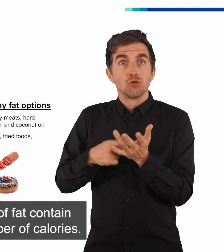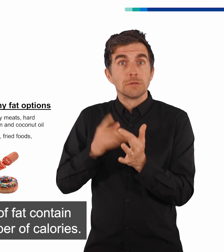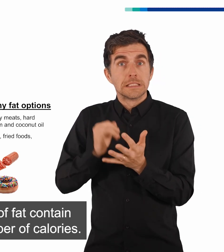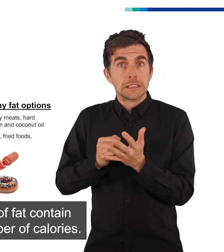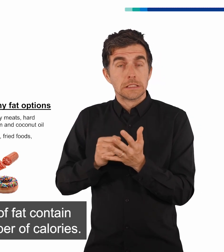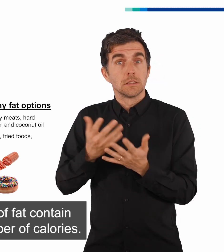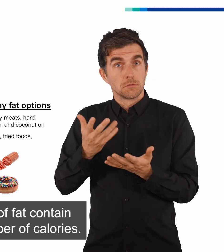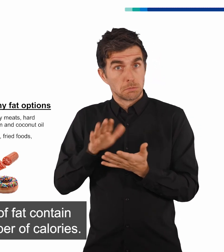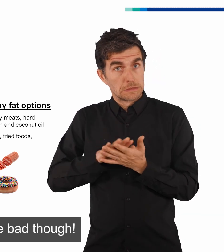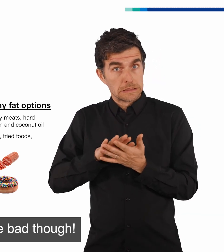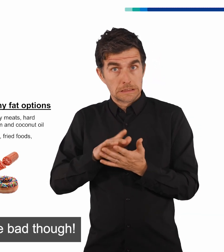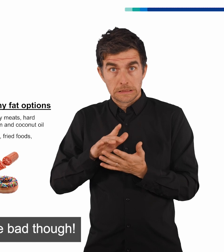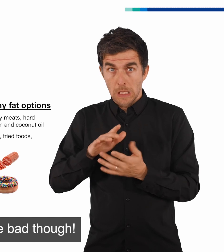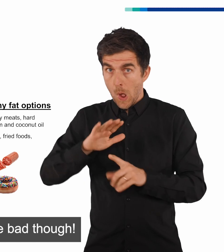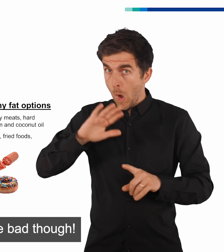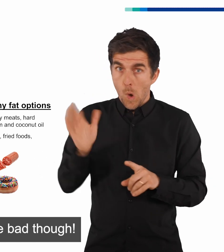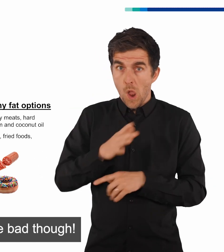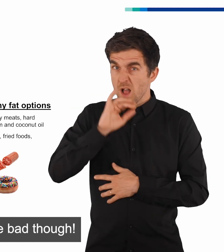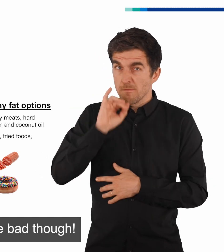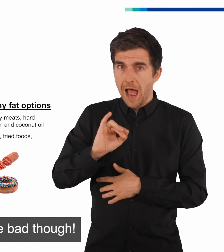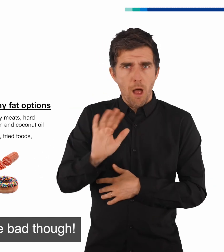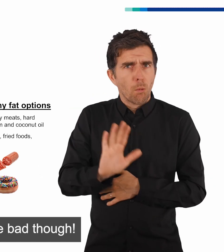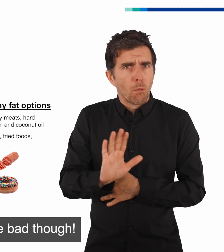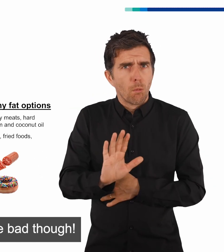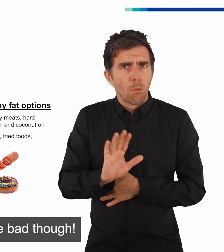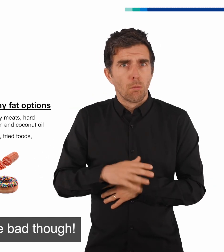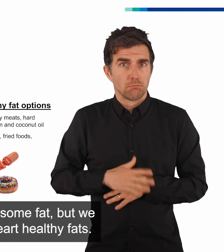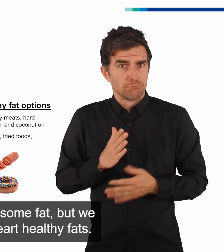Heart-healthy fats are called monounsaturated and polyunsaturated fats.